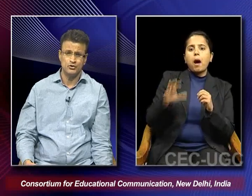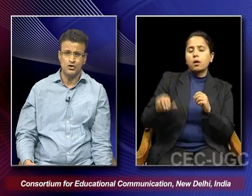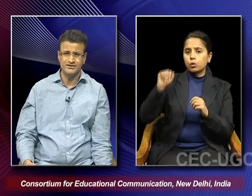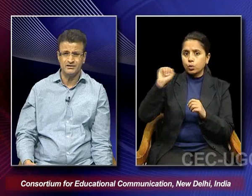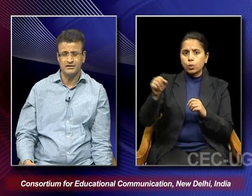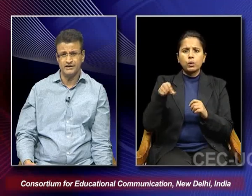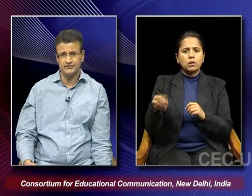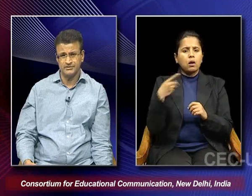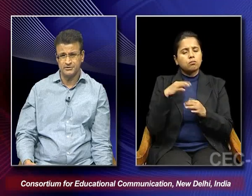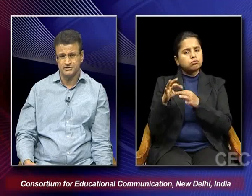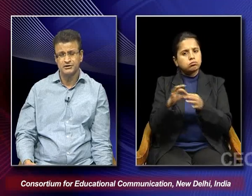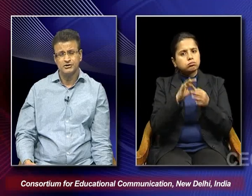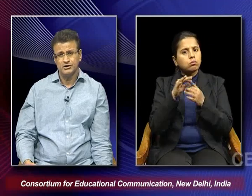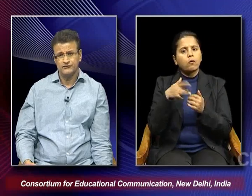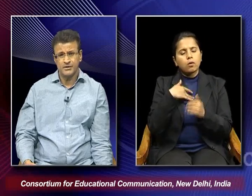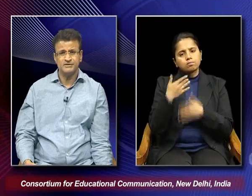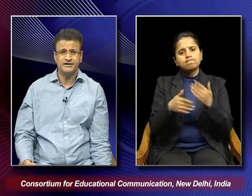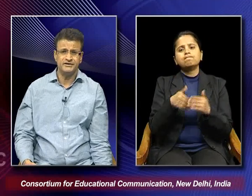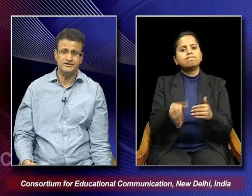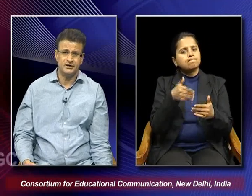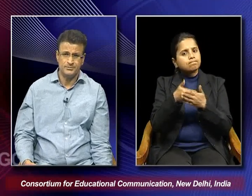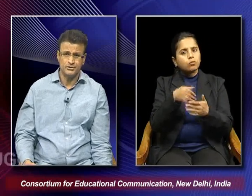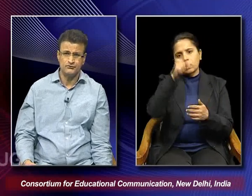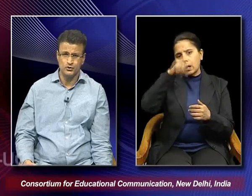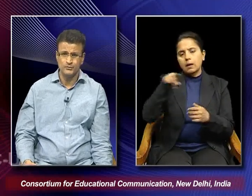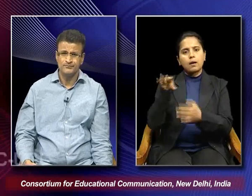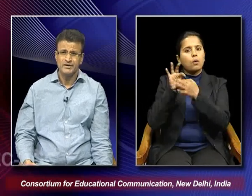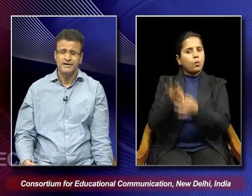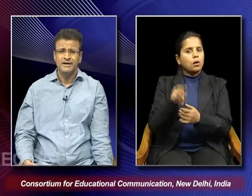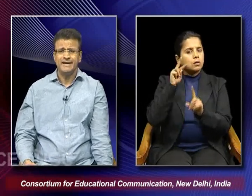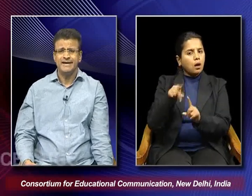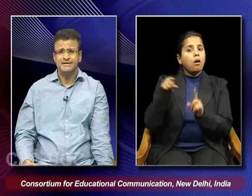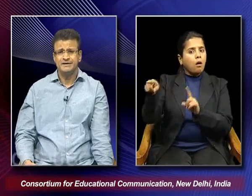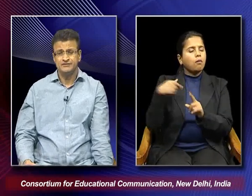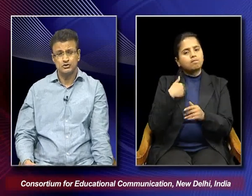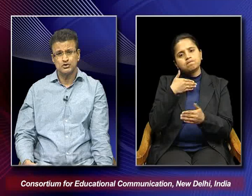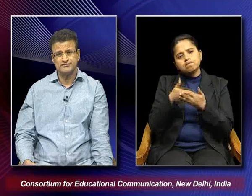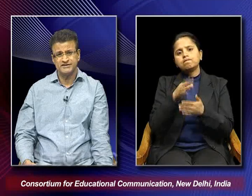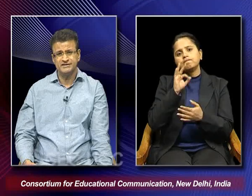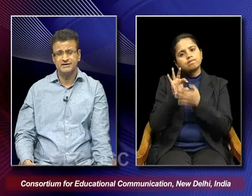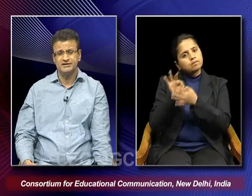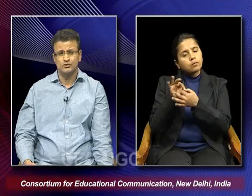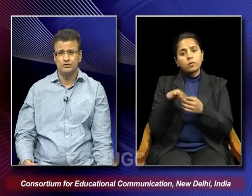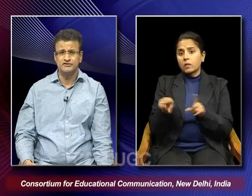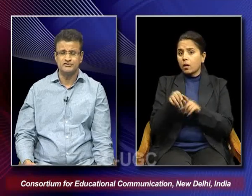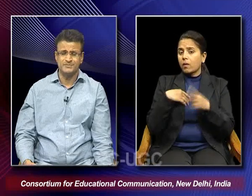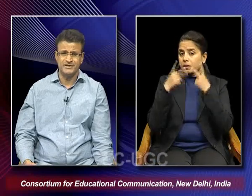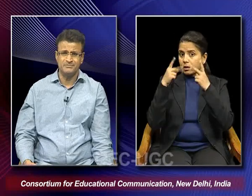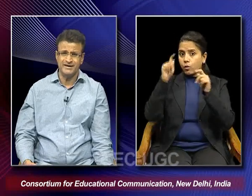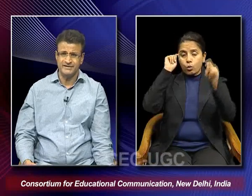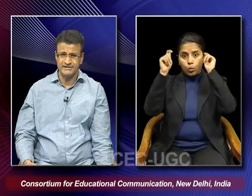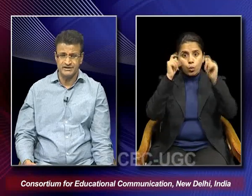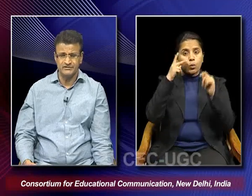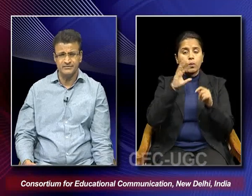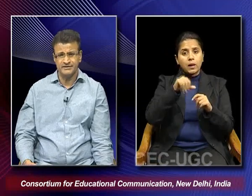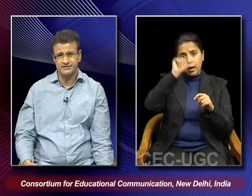more cordial kind of neighbor from the Indian point of view. And we also have seen that the role which was played by